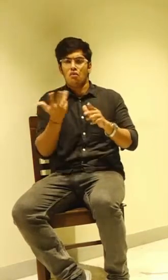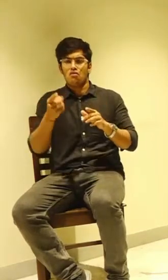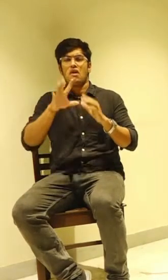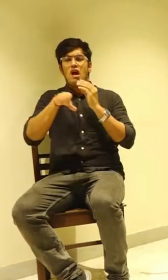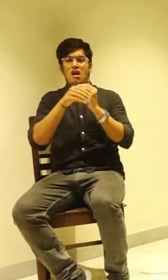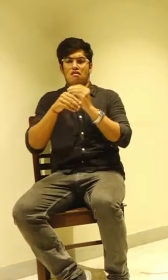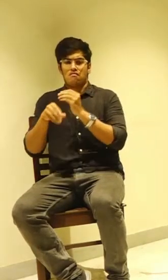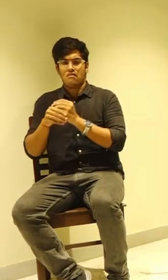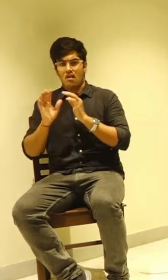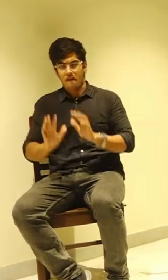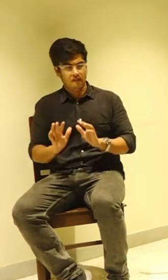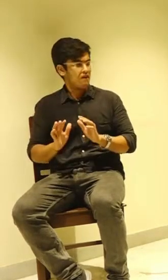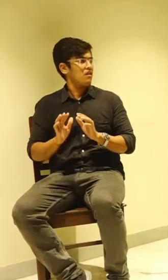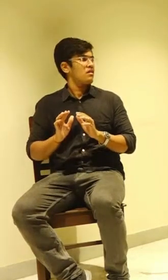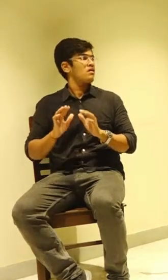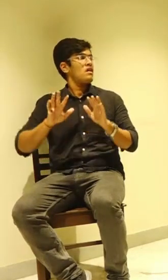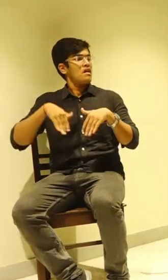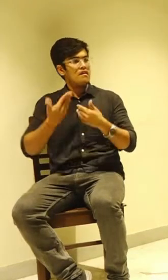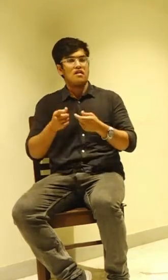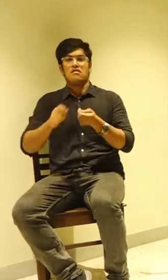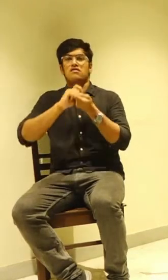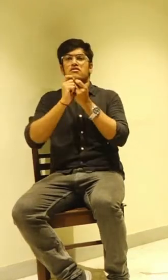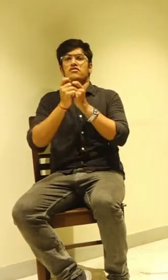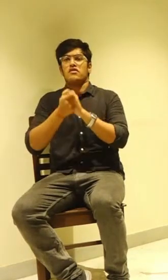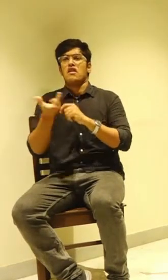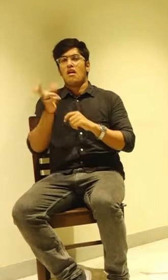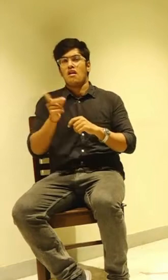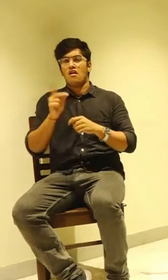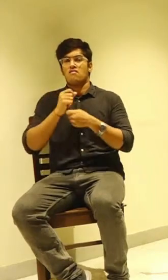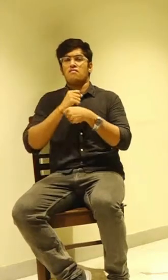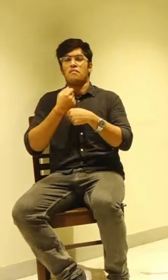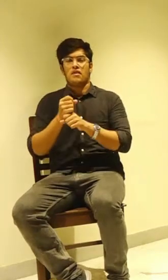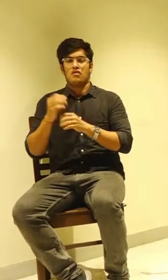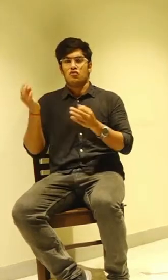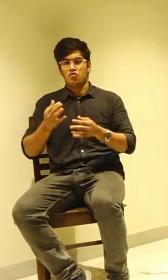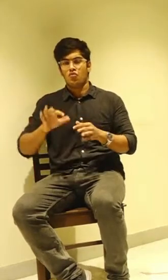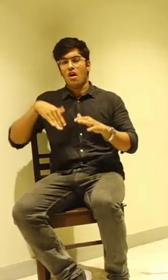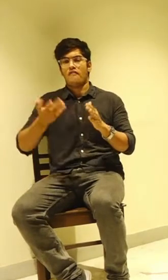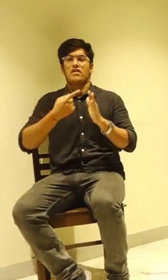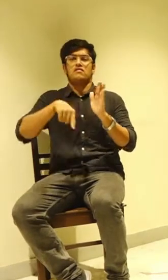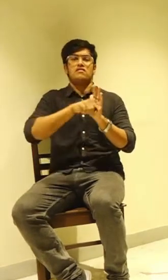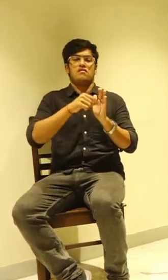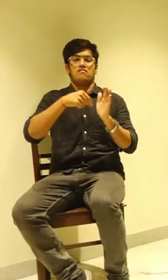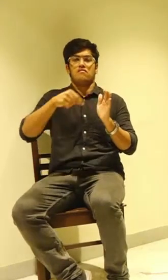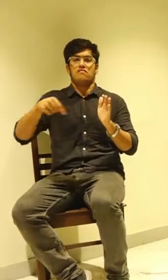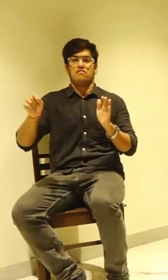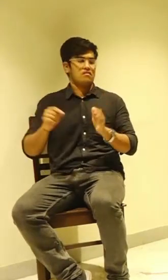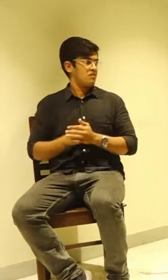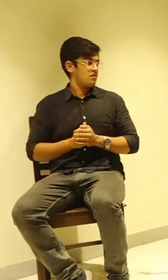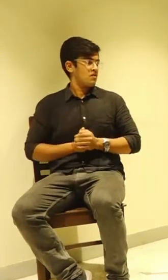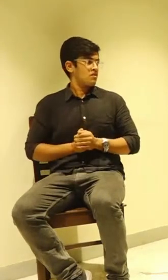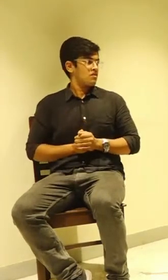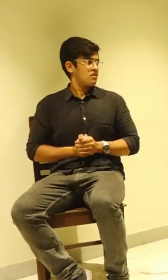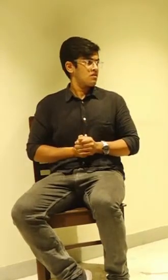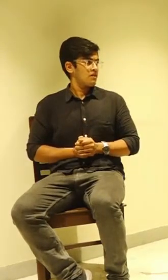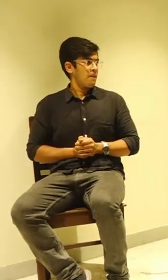had not taken at the outset. And finally, once again, this was presented to the Constituent Assembly so that they sign off on it. And that's what we found at the end. So this